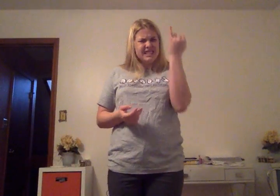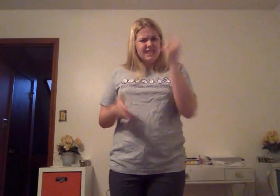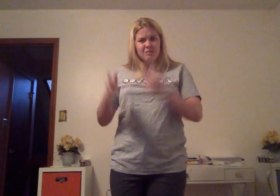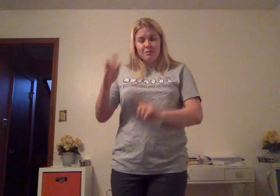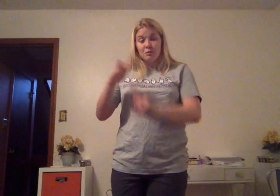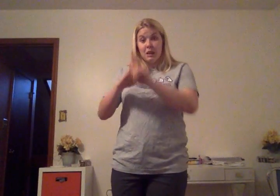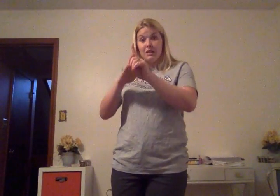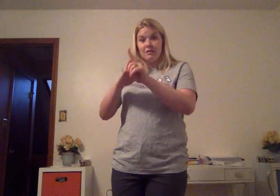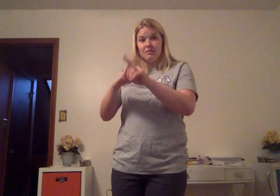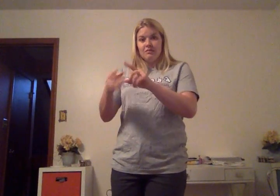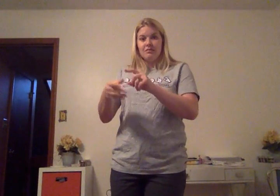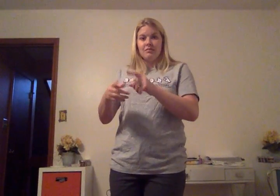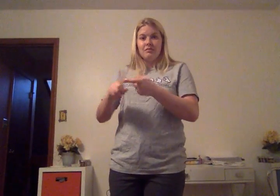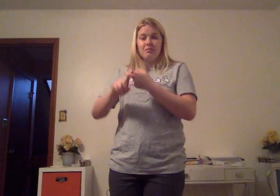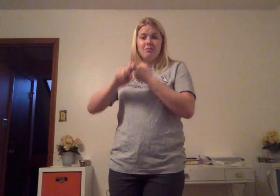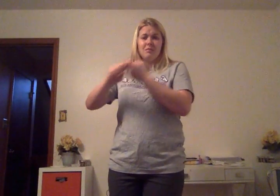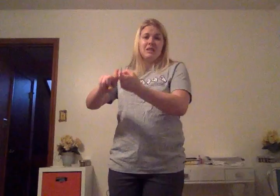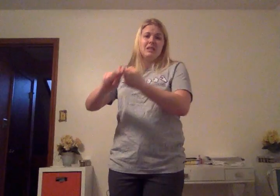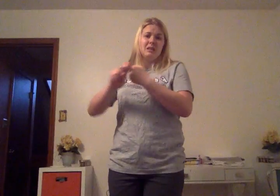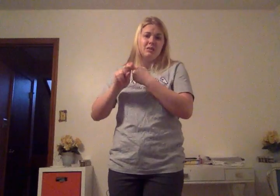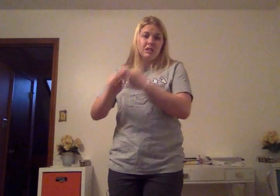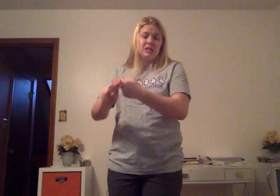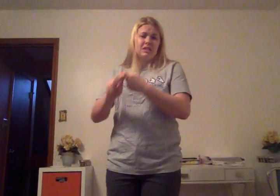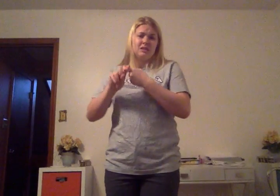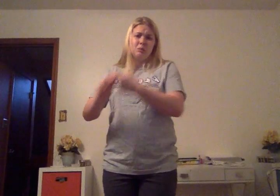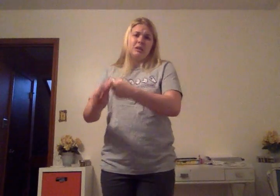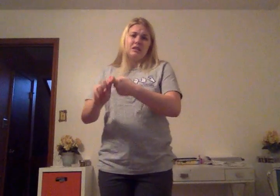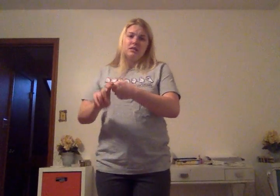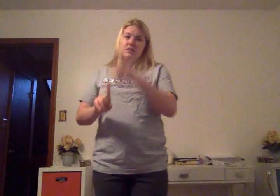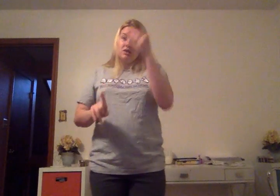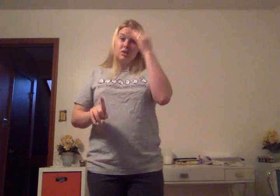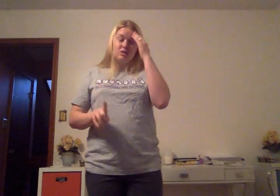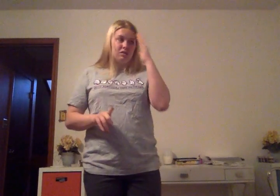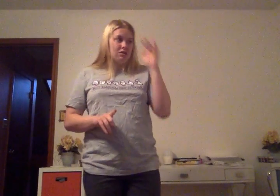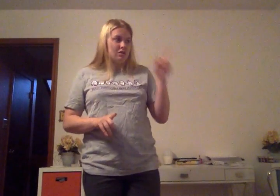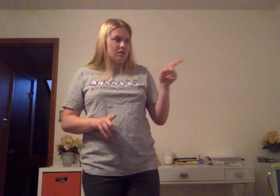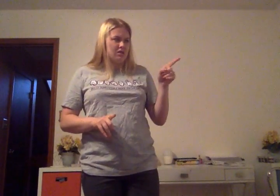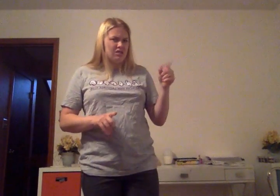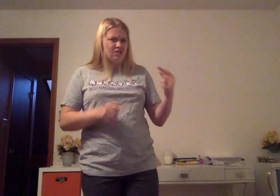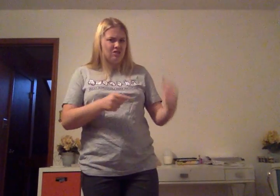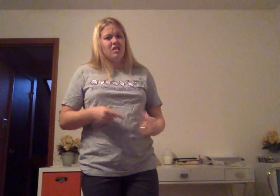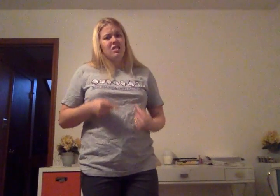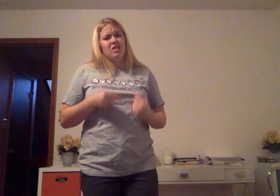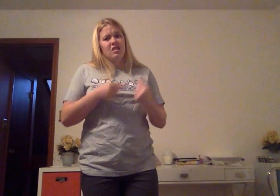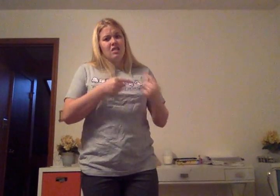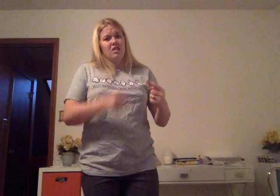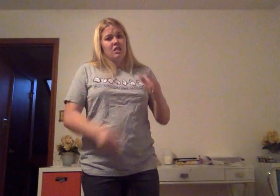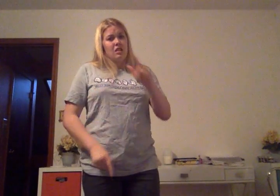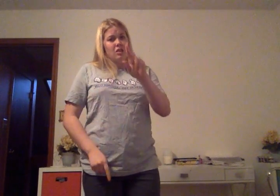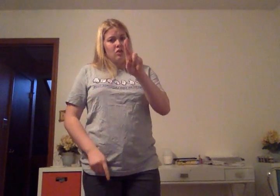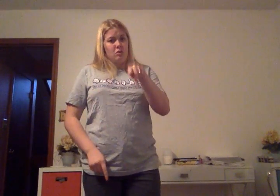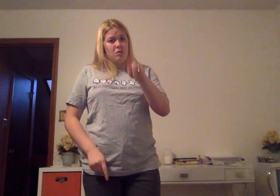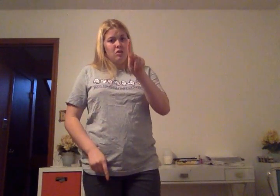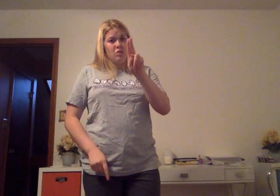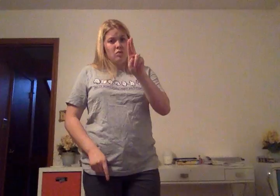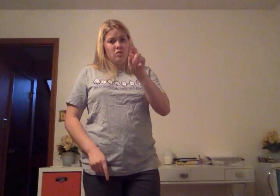best friends. Yeah. You knew, Francia, that Selena had been struggling with lupus. Yeah. Whose idea was it about the